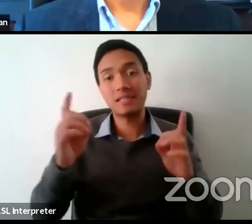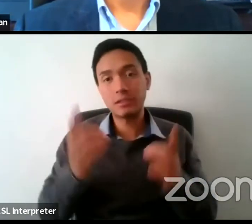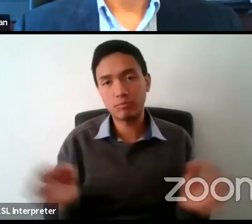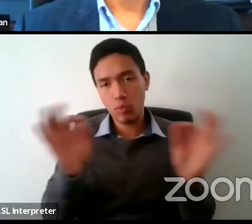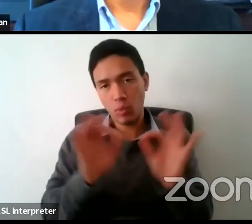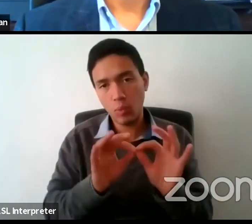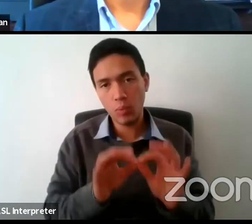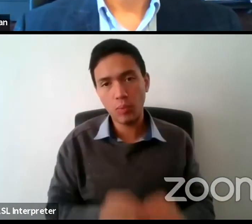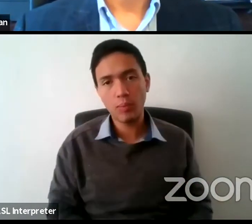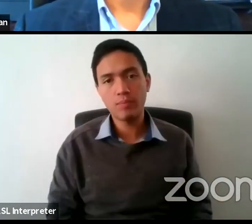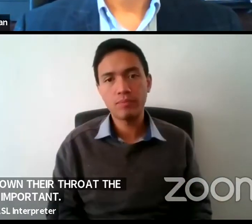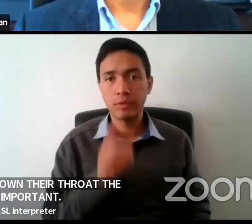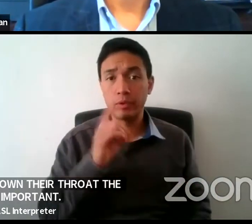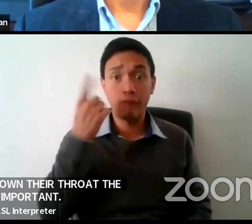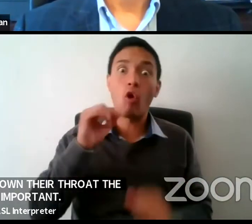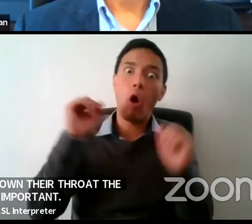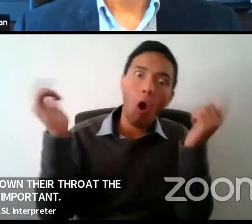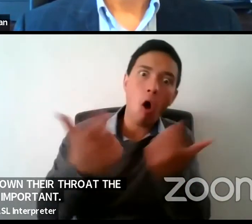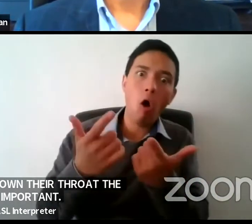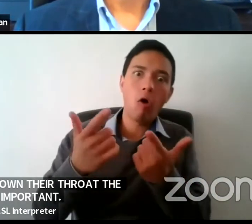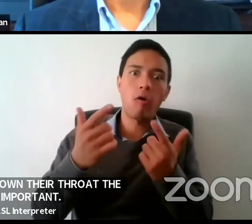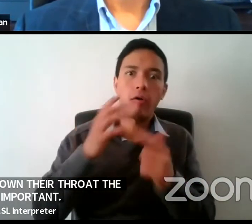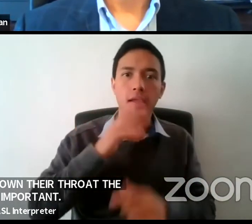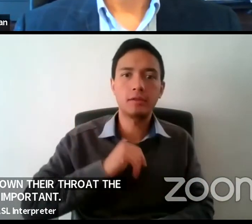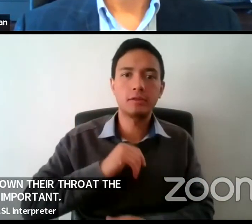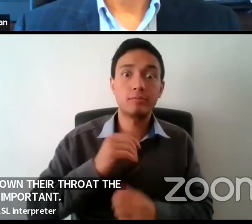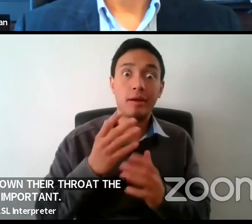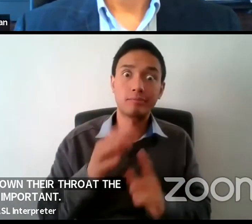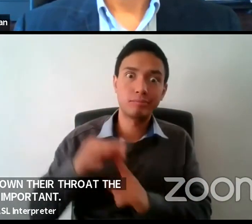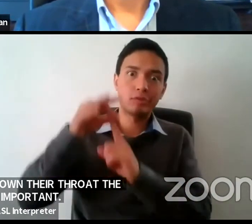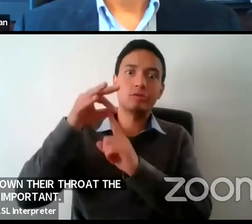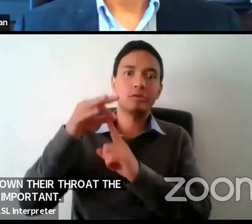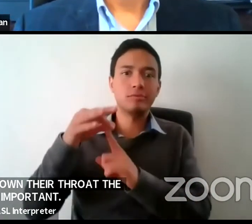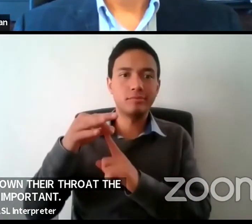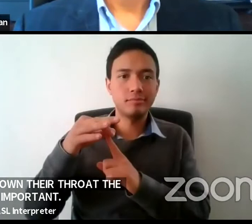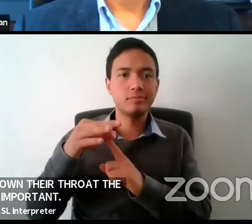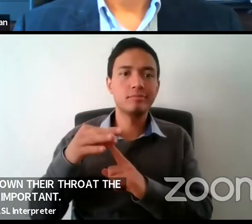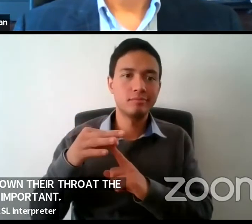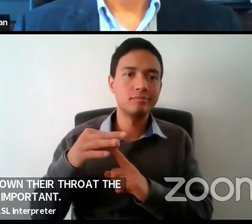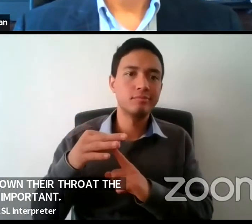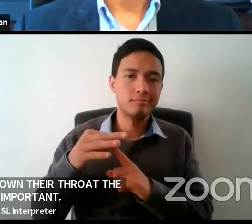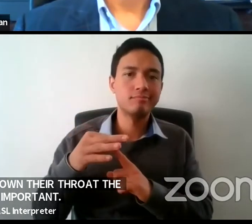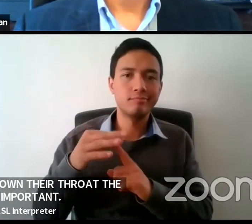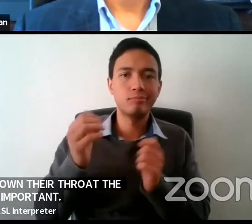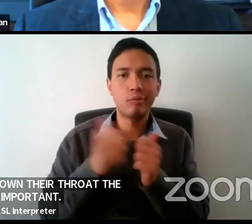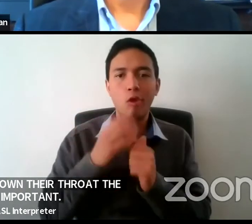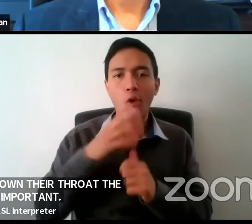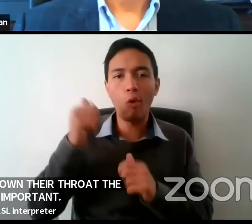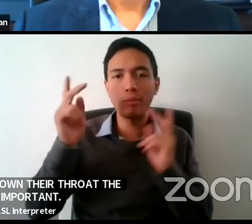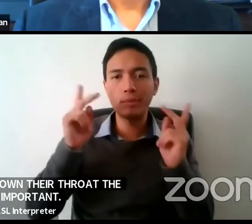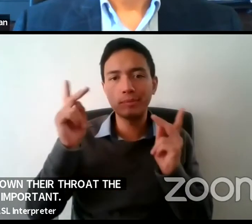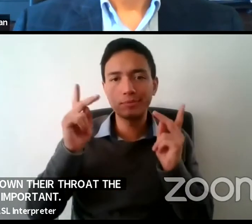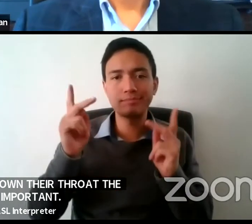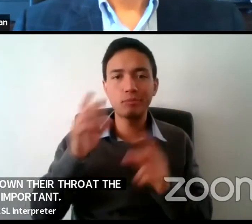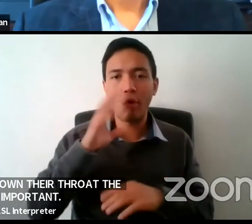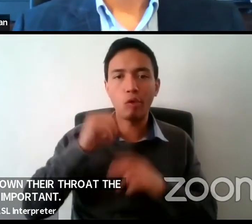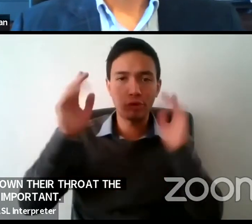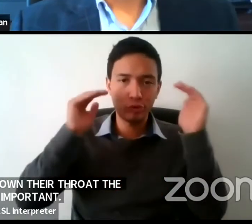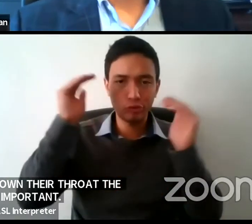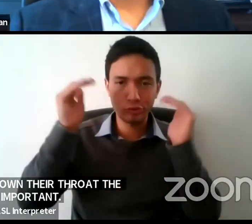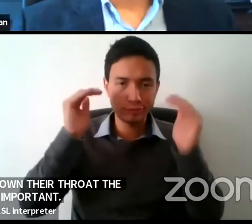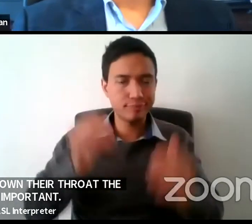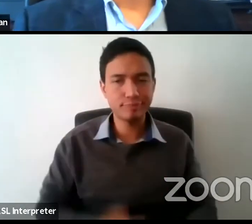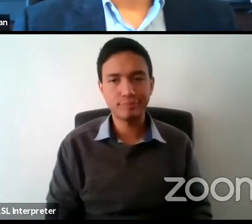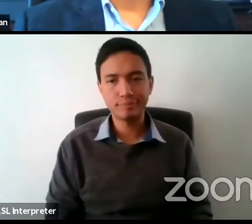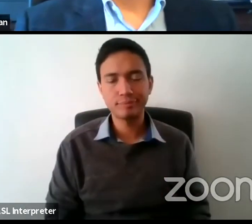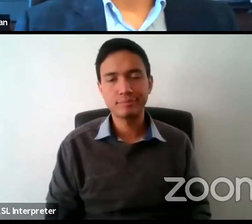this is actually across all ages, but we certainly see that need, even more with older adults, where what's interesting